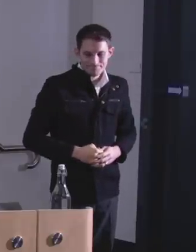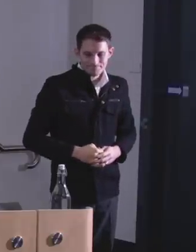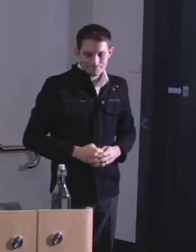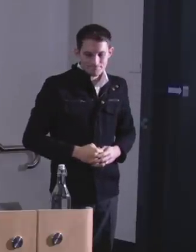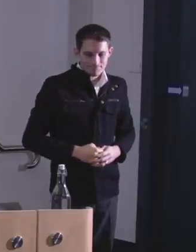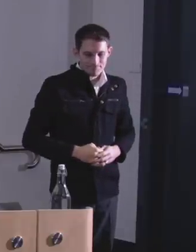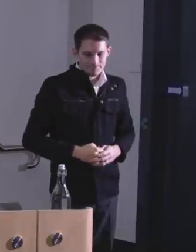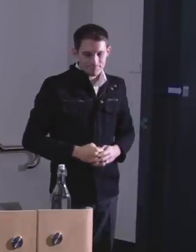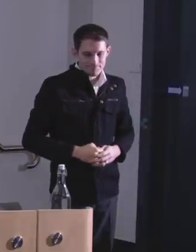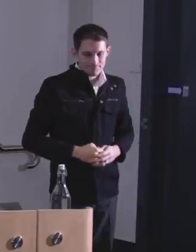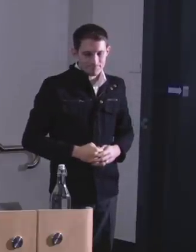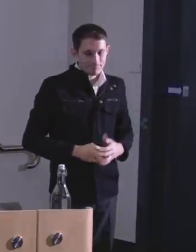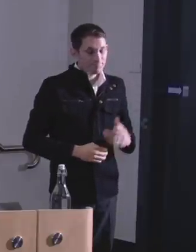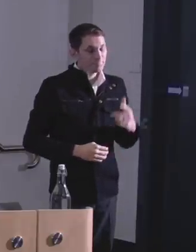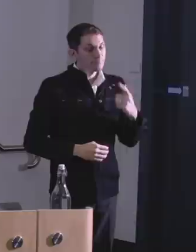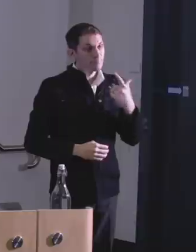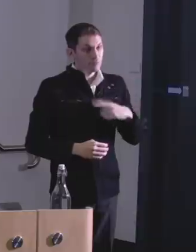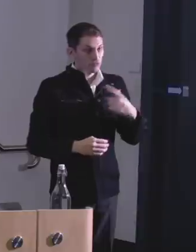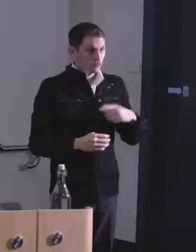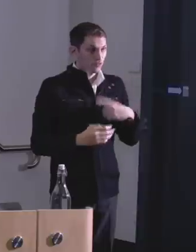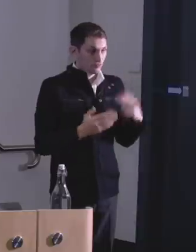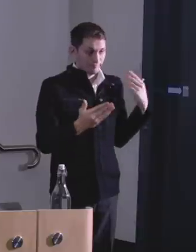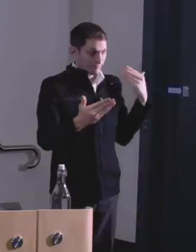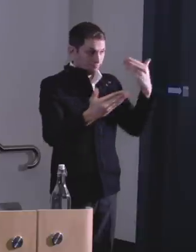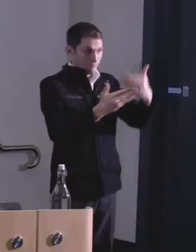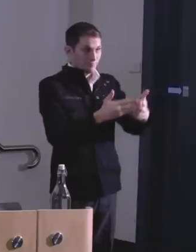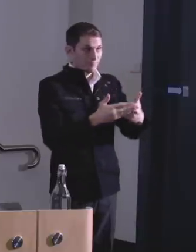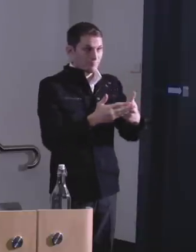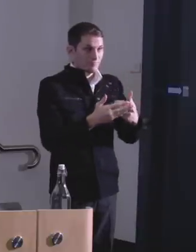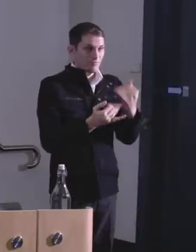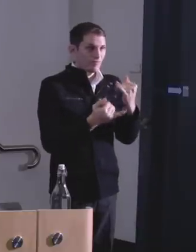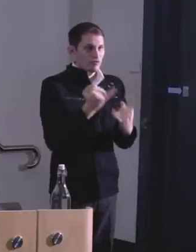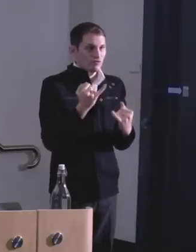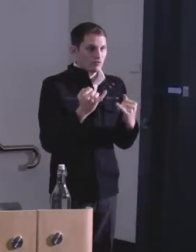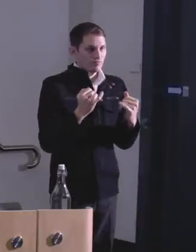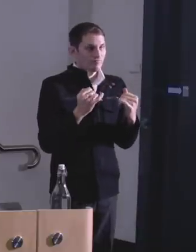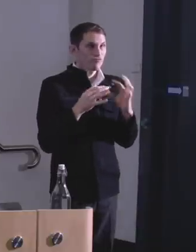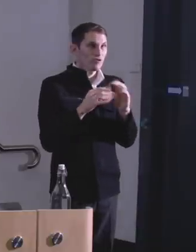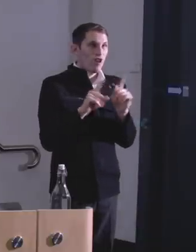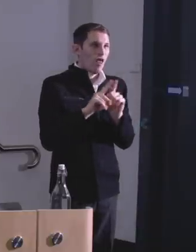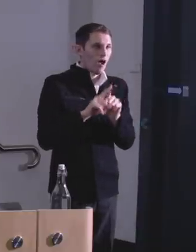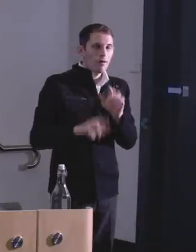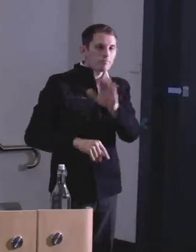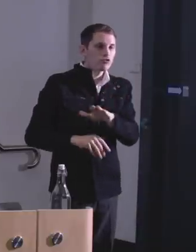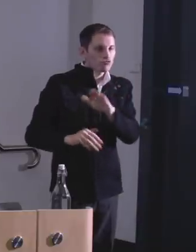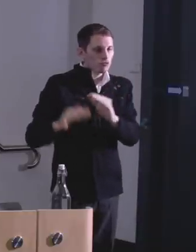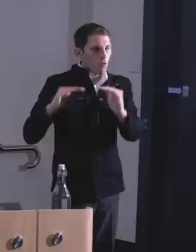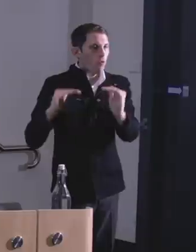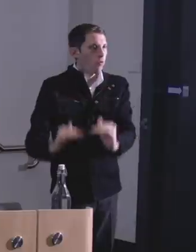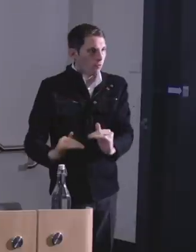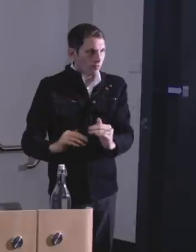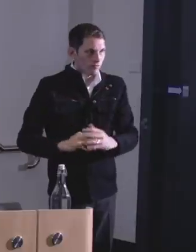Because quite frankly, it's been one of patronage, in a way.